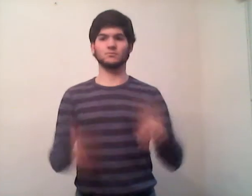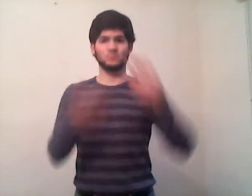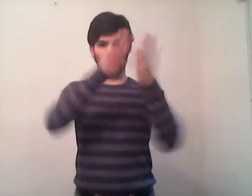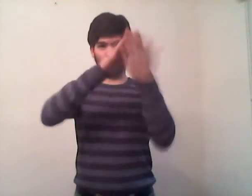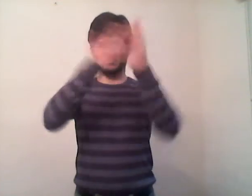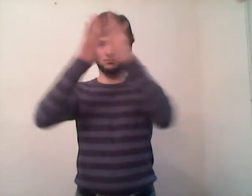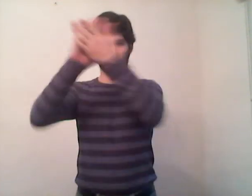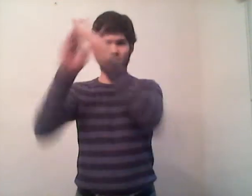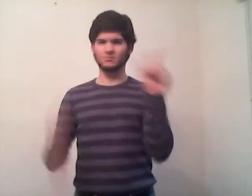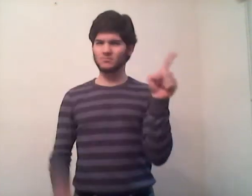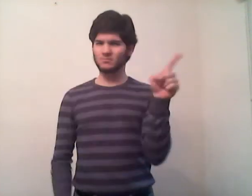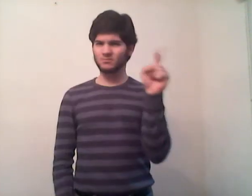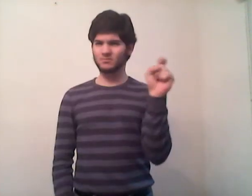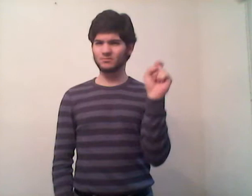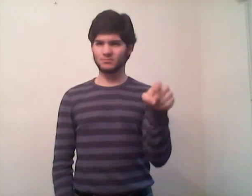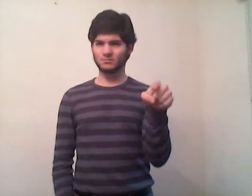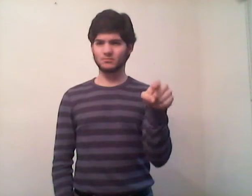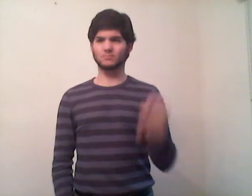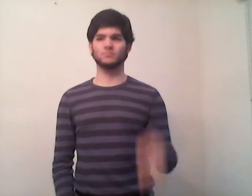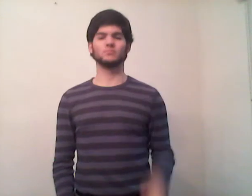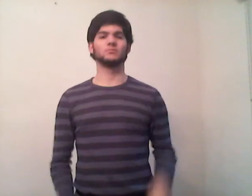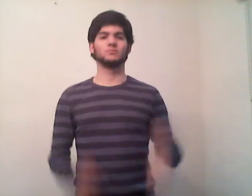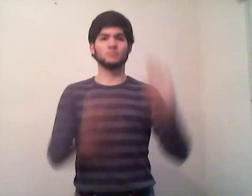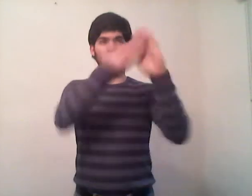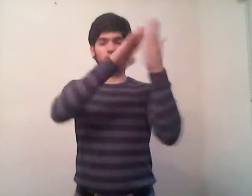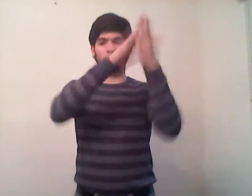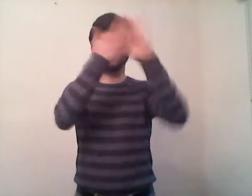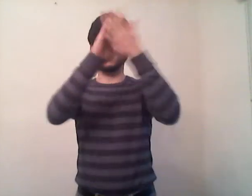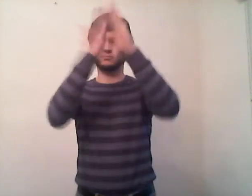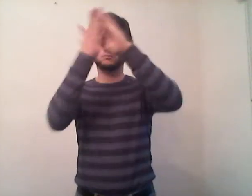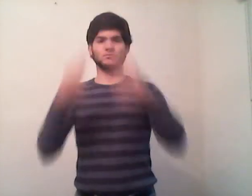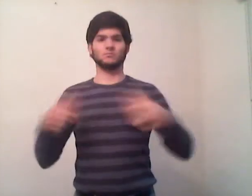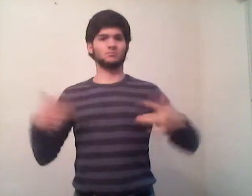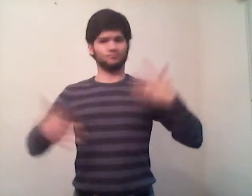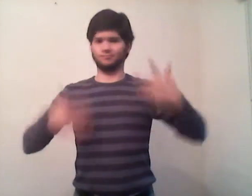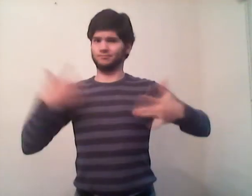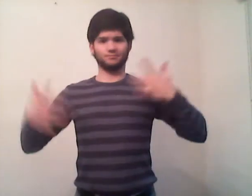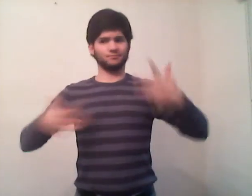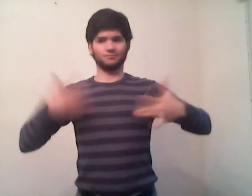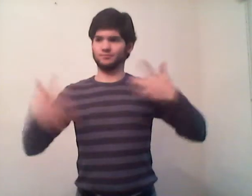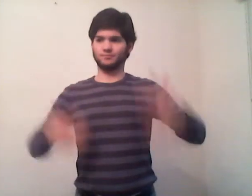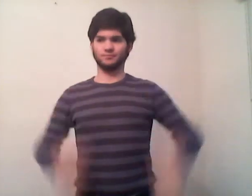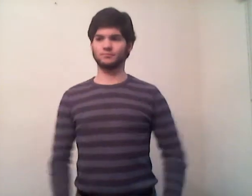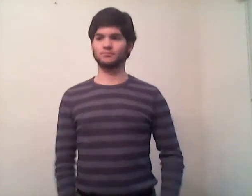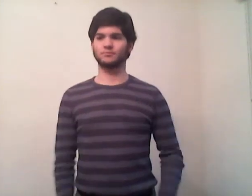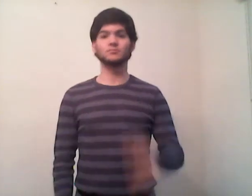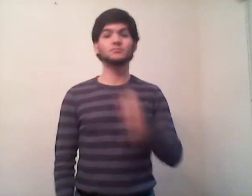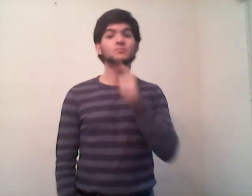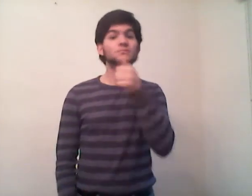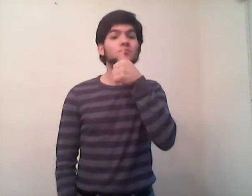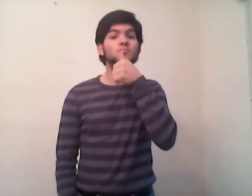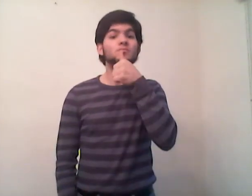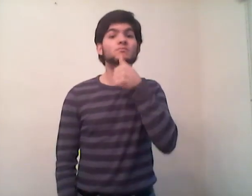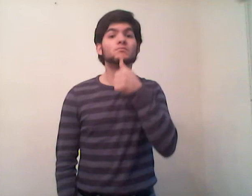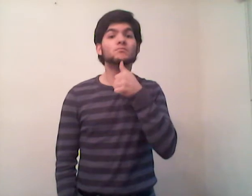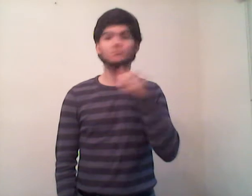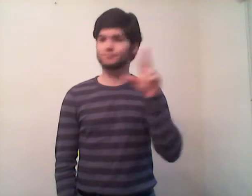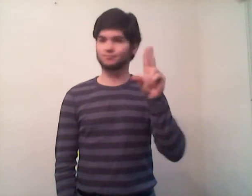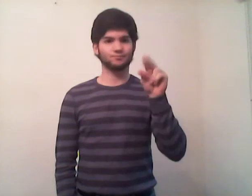town where nothing ever happened? It's no secret It's That the both